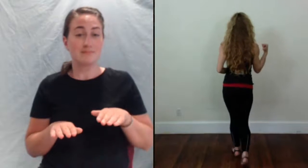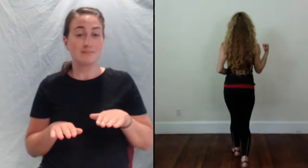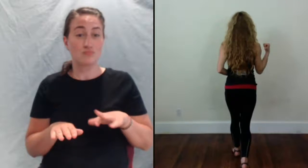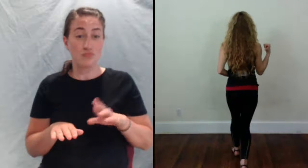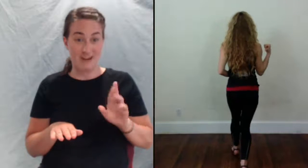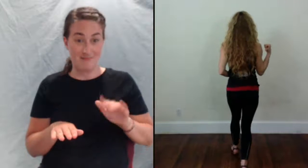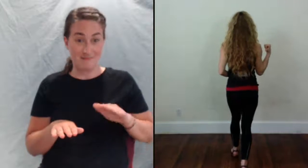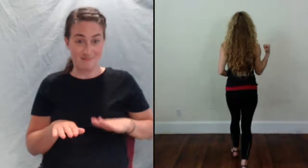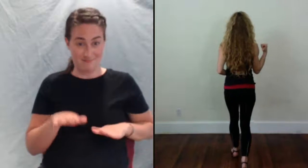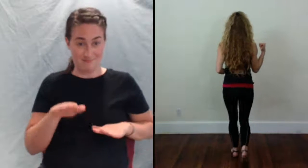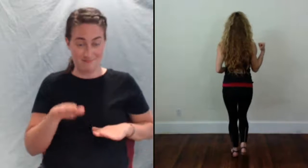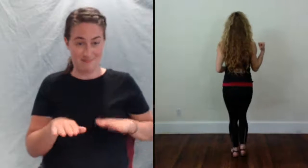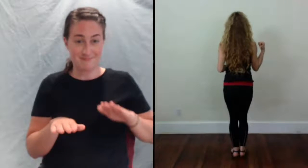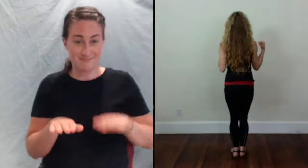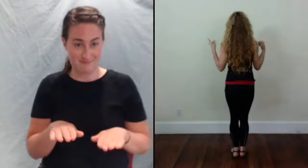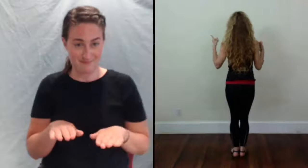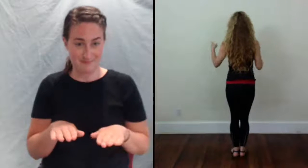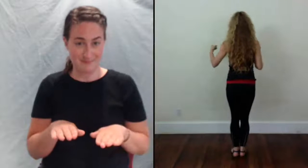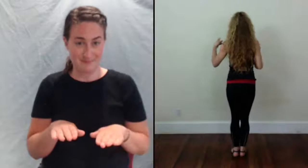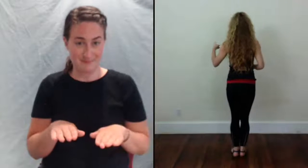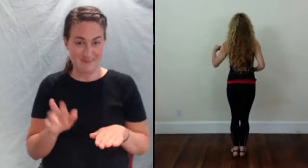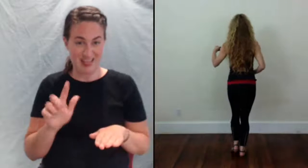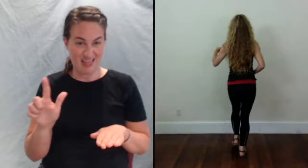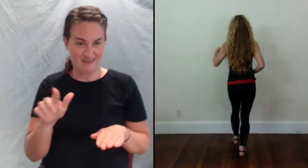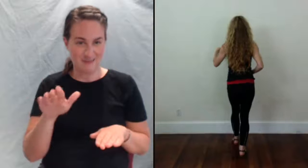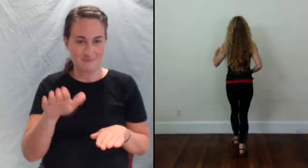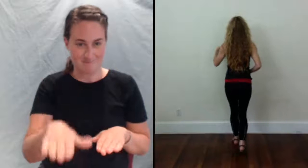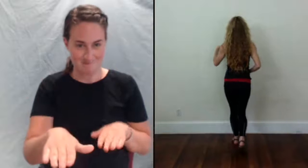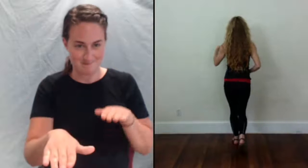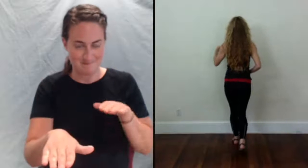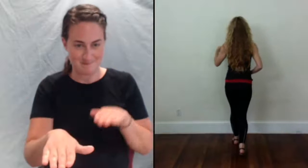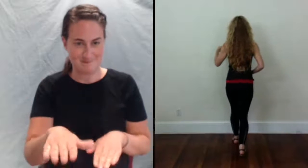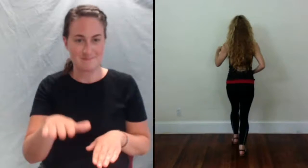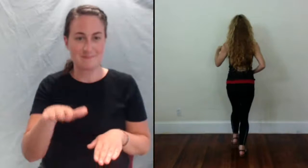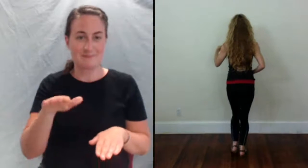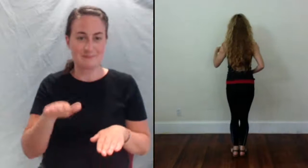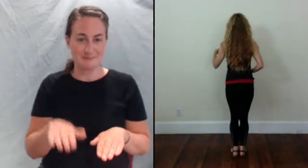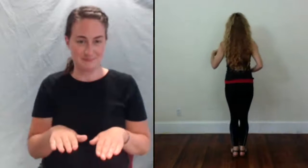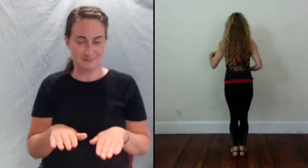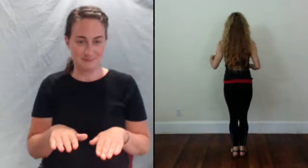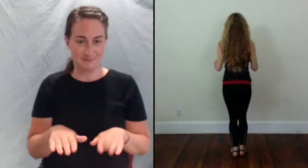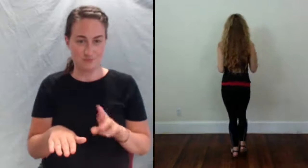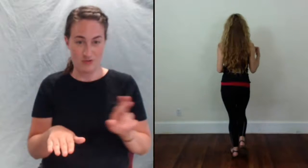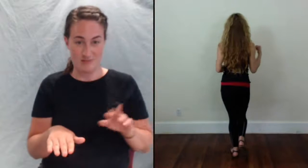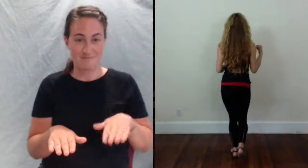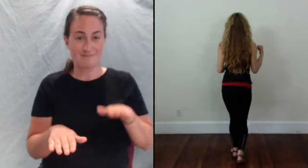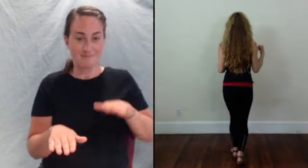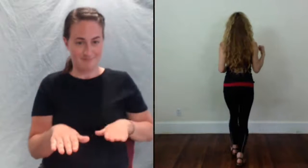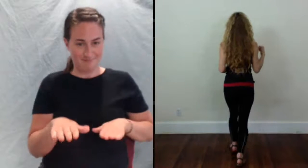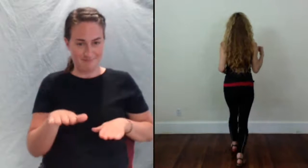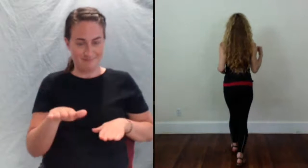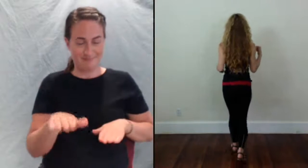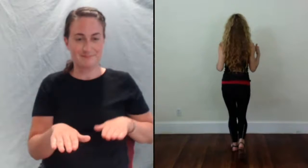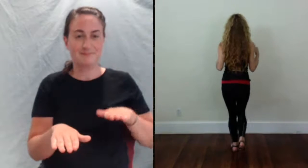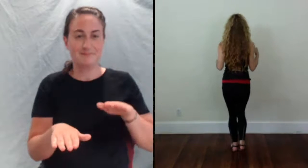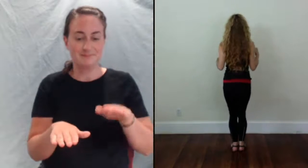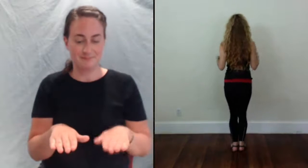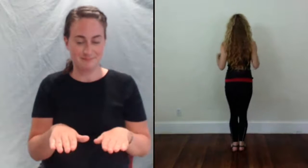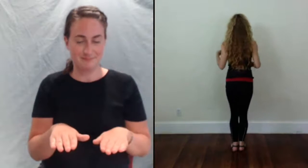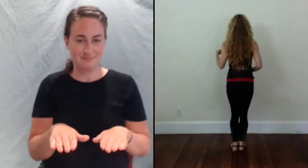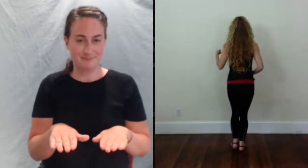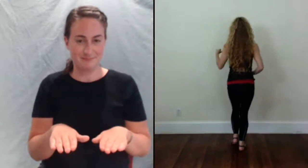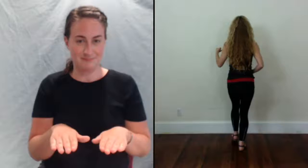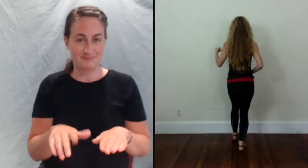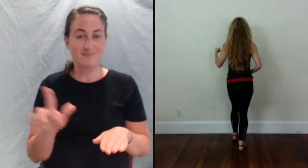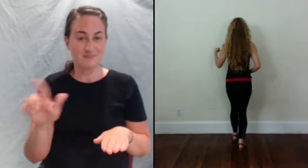foot, back and together. Left foot, front and together. Right foot, back and